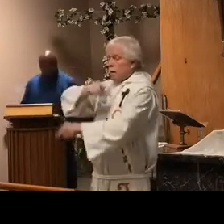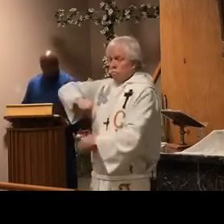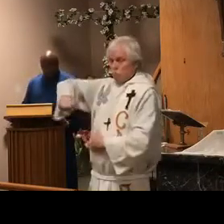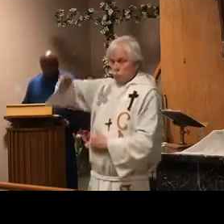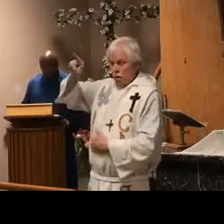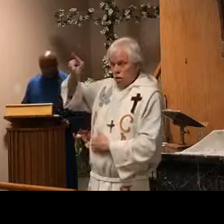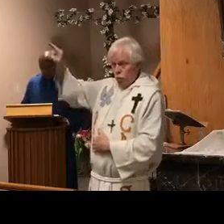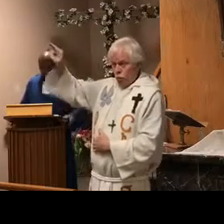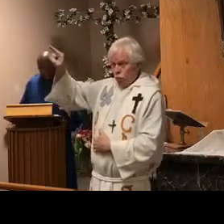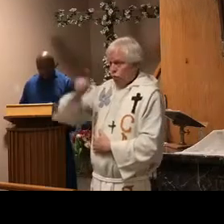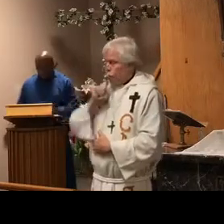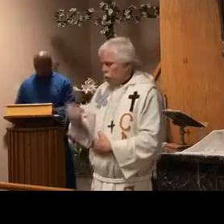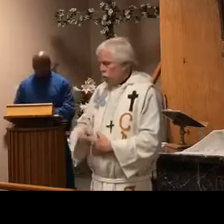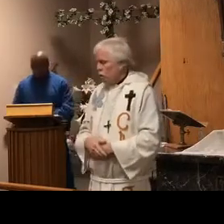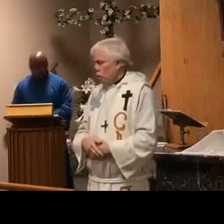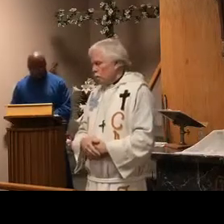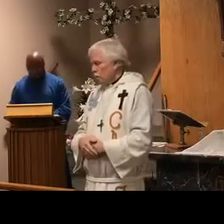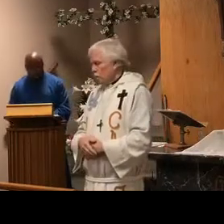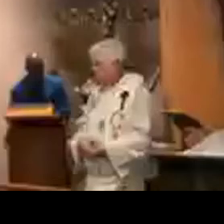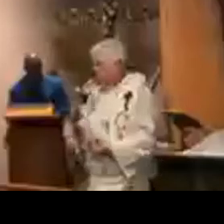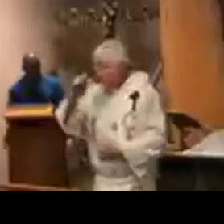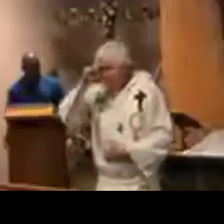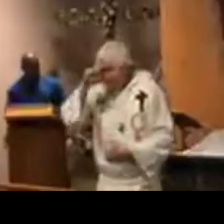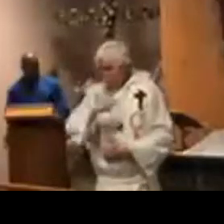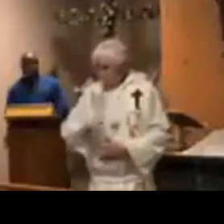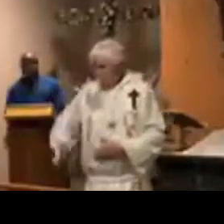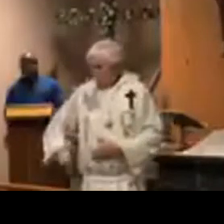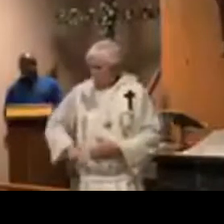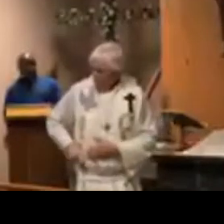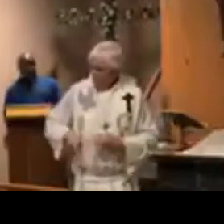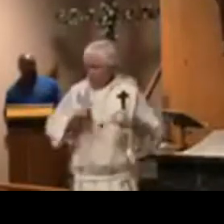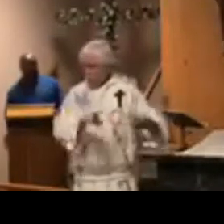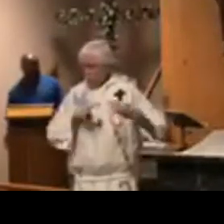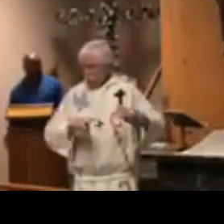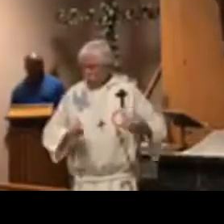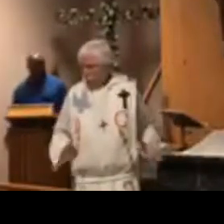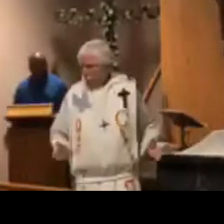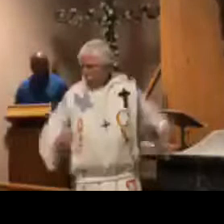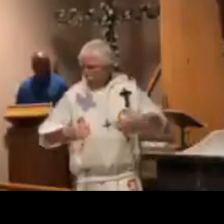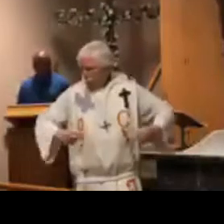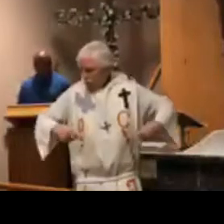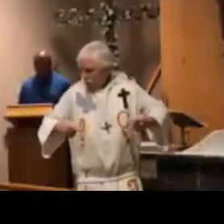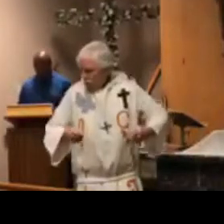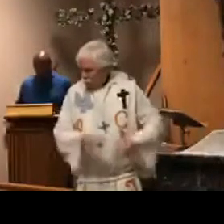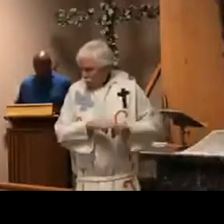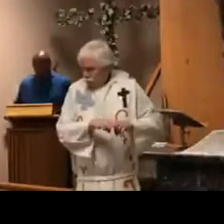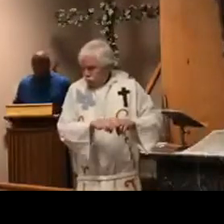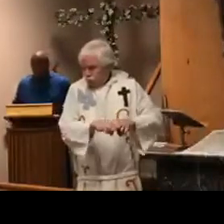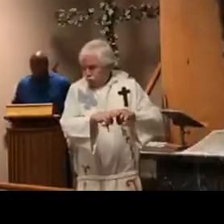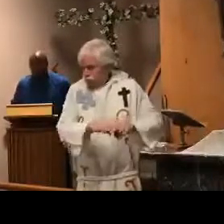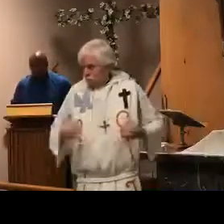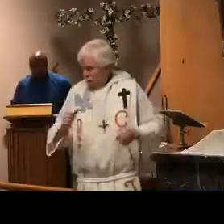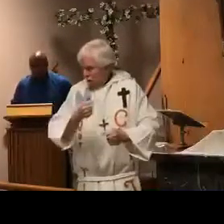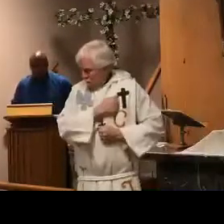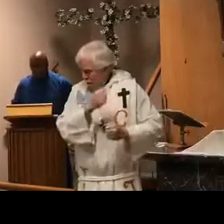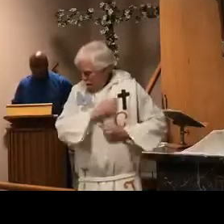He has thrown the Egyptian king's war chariots and his army into the sea. And yes,